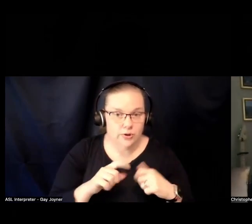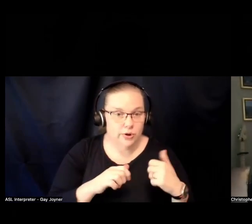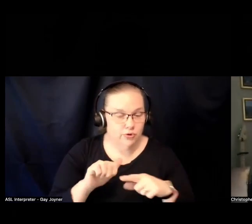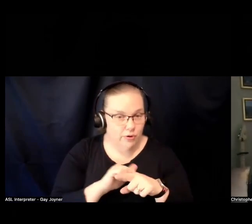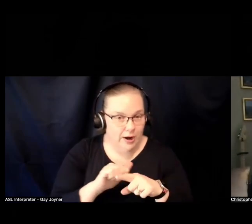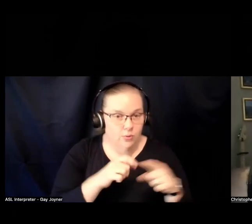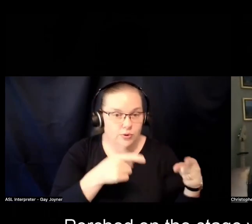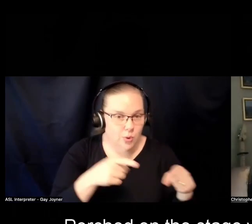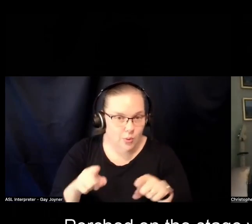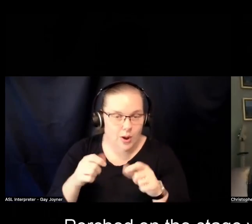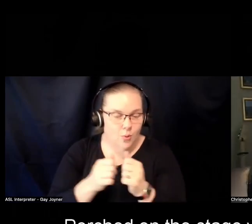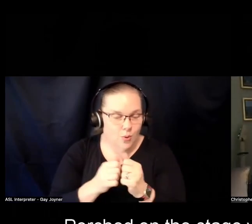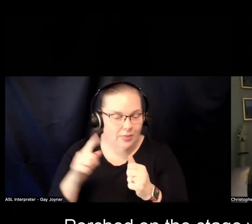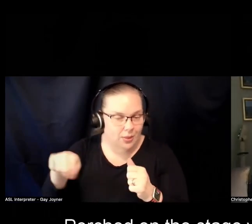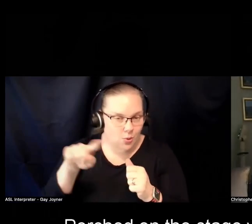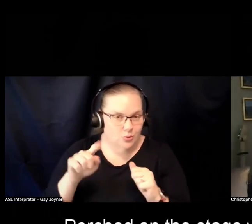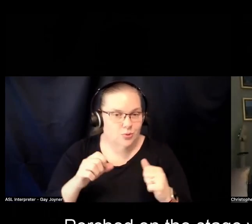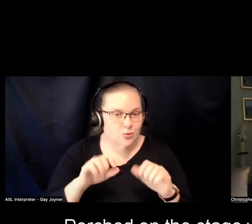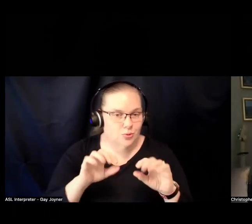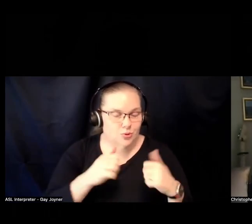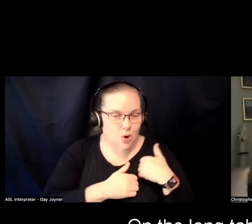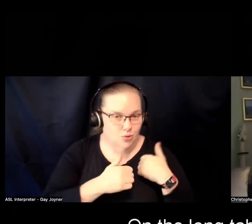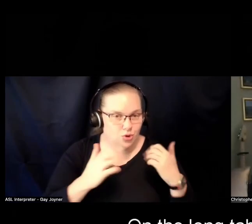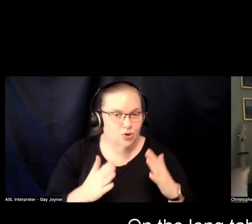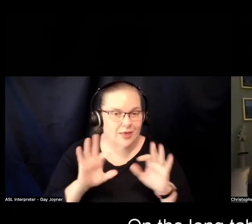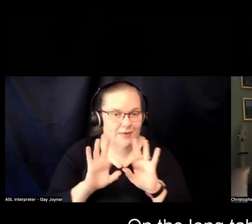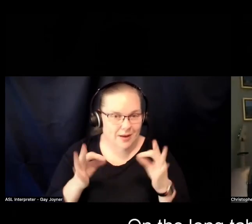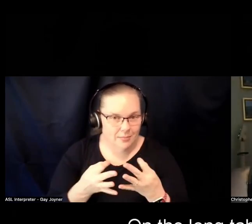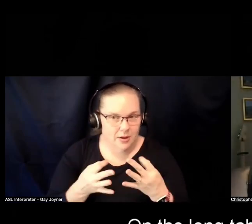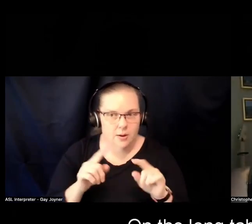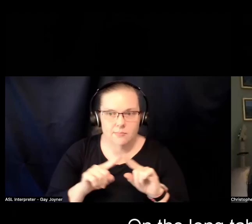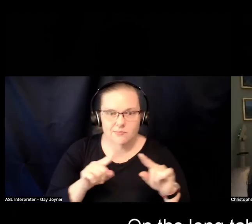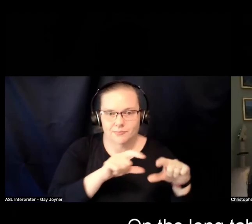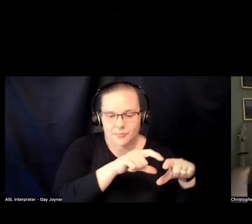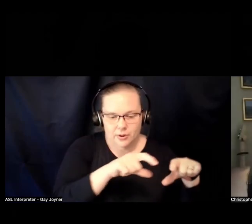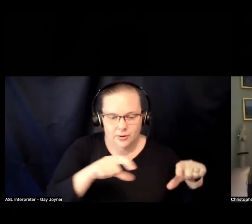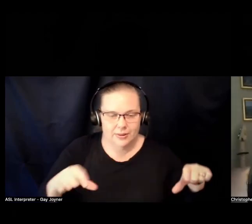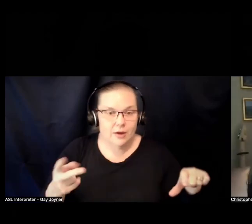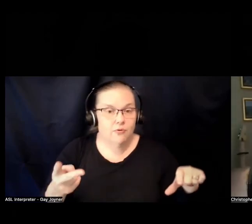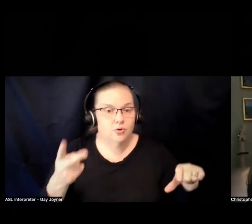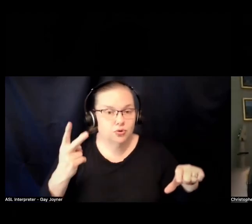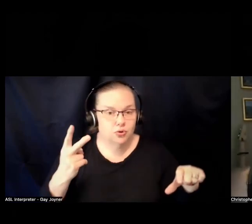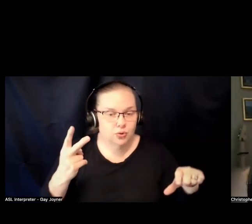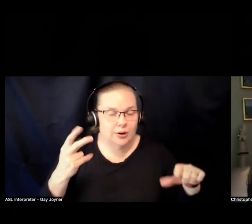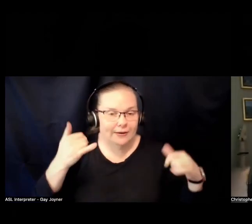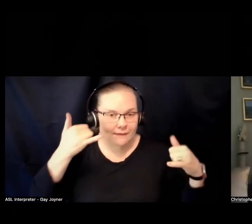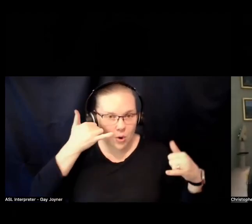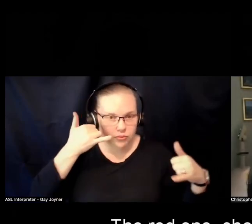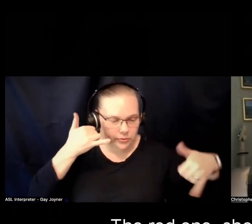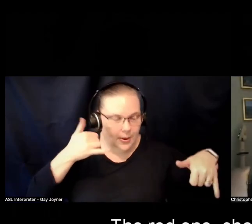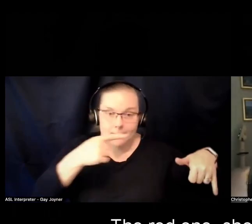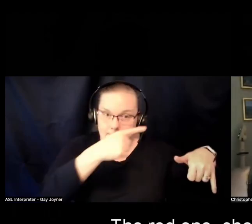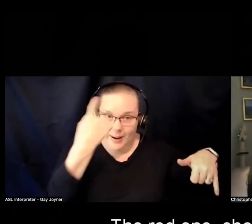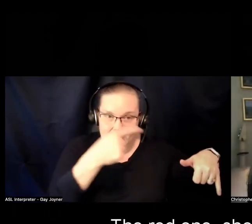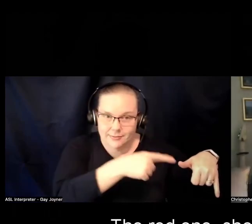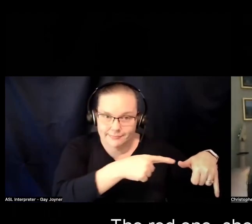families. Perched on the stage was Anna and her staff. On the long table sat two telephones, a black one and a red one. The